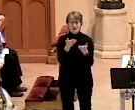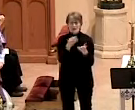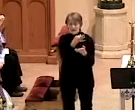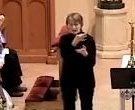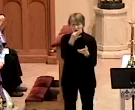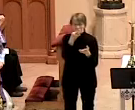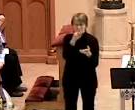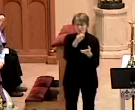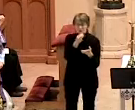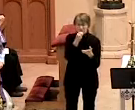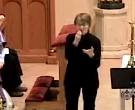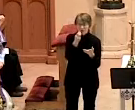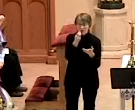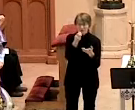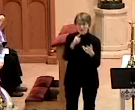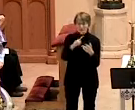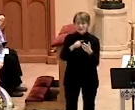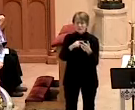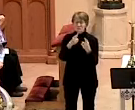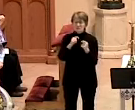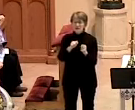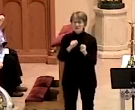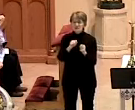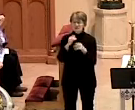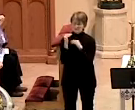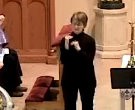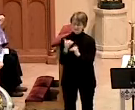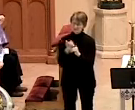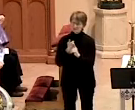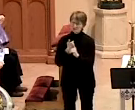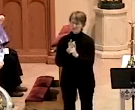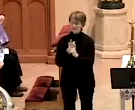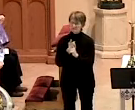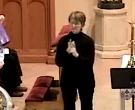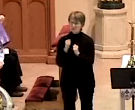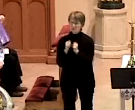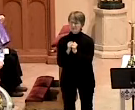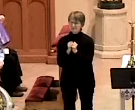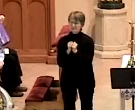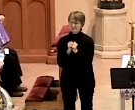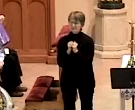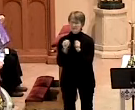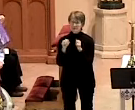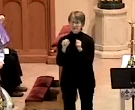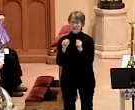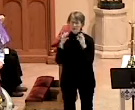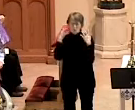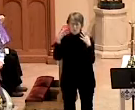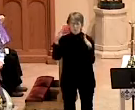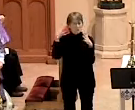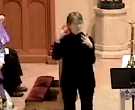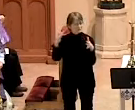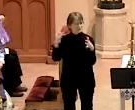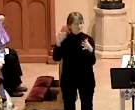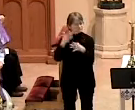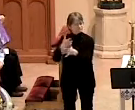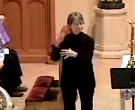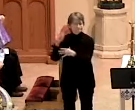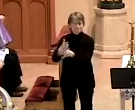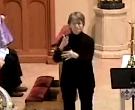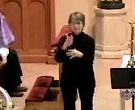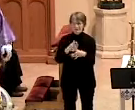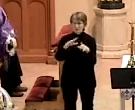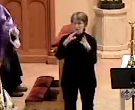of the world. We have so much noise. Turn off CNN, Fox